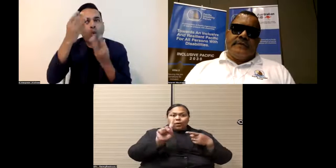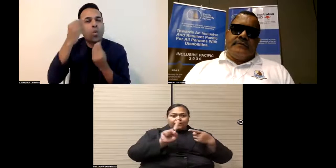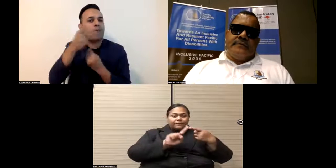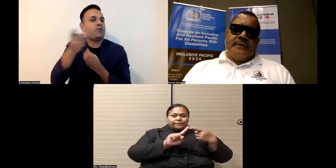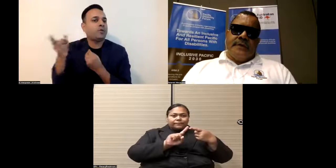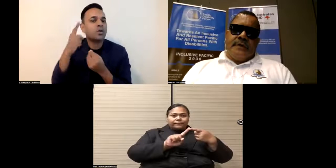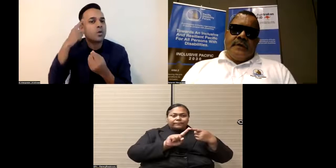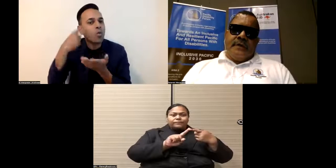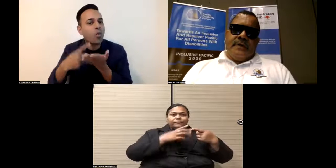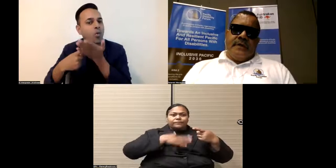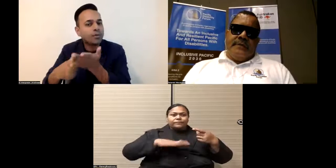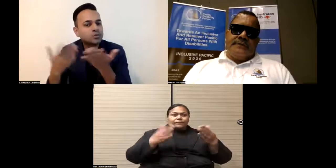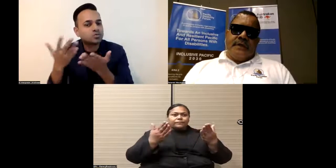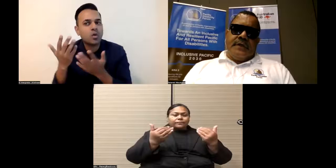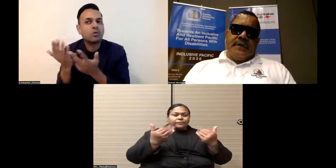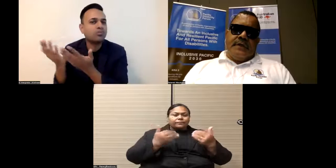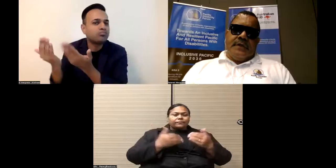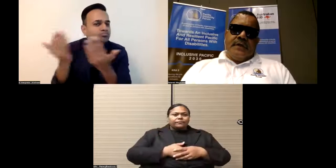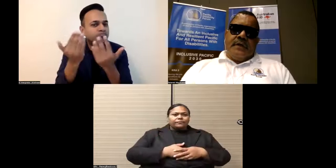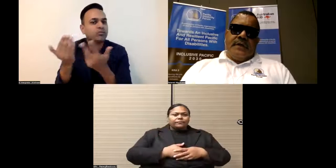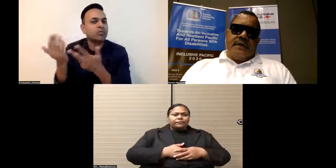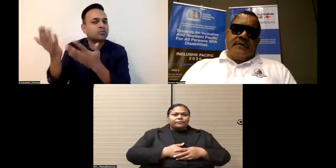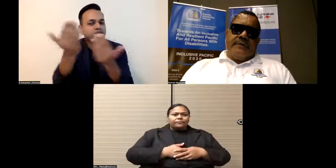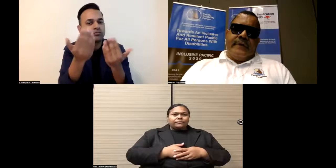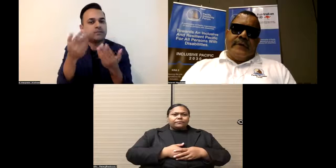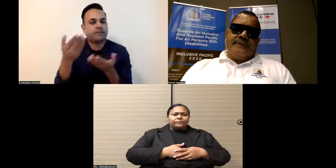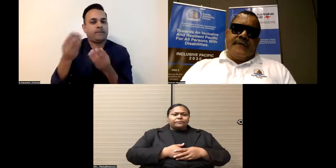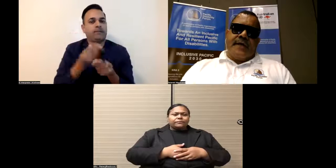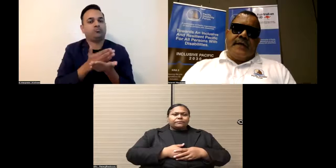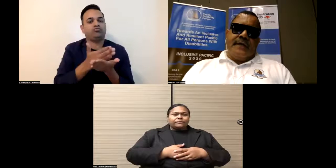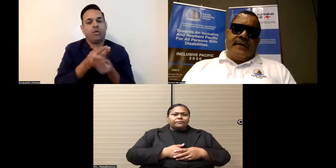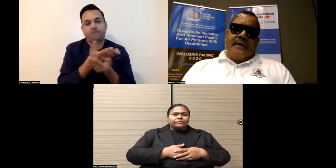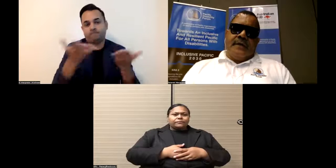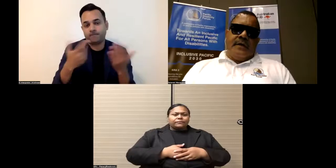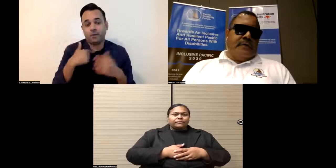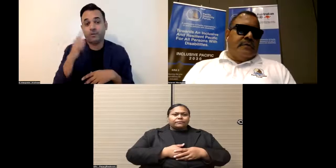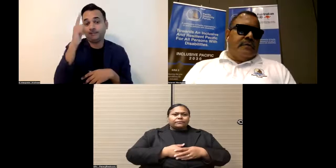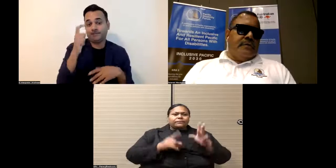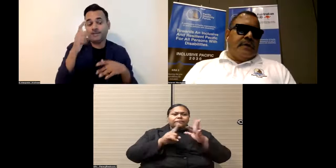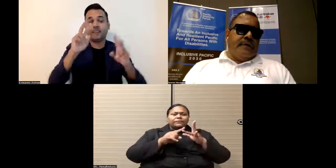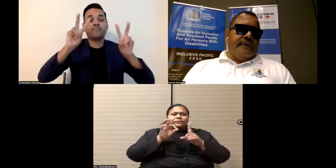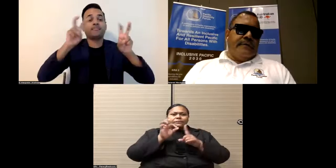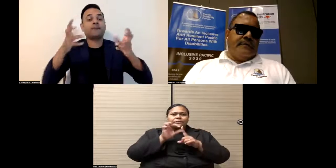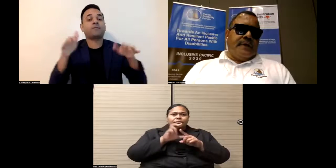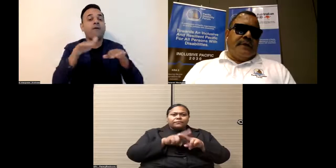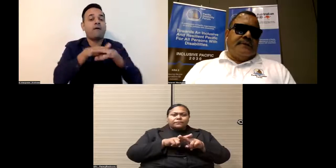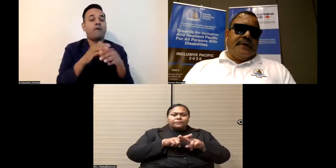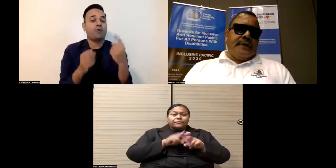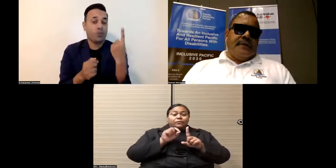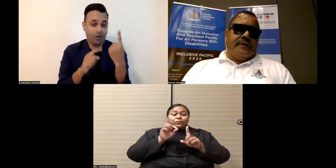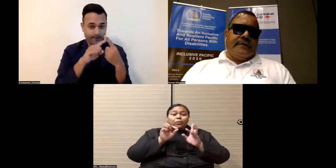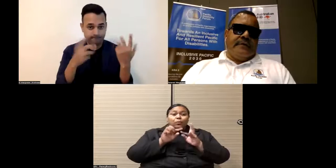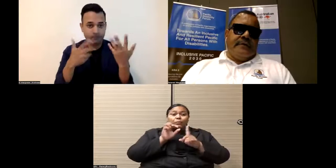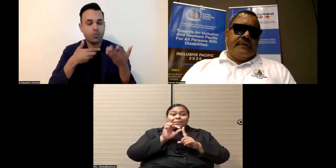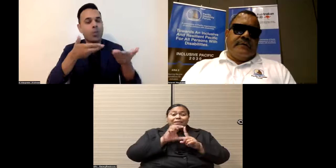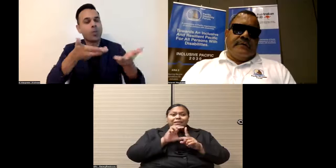Association of NGO, Ms. Good friend, Siale. Can I give you 10 minutes,